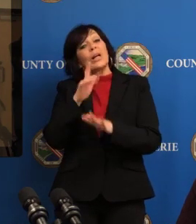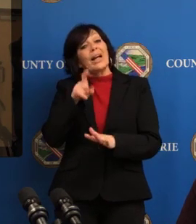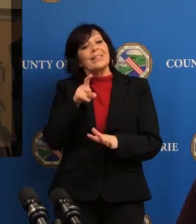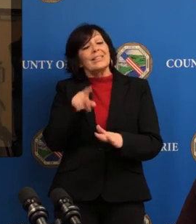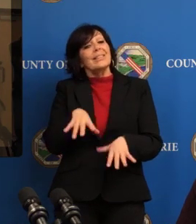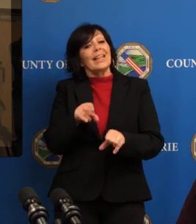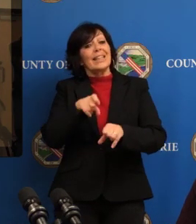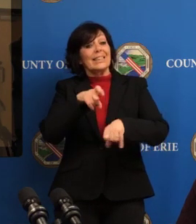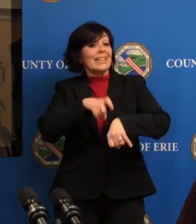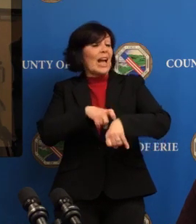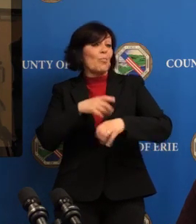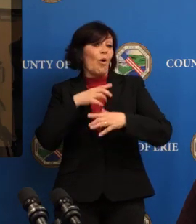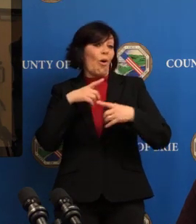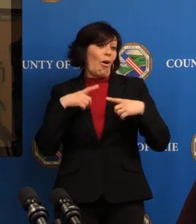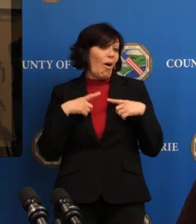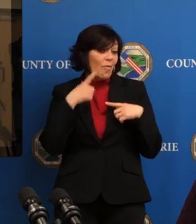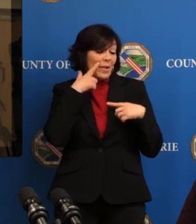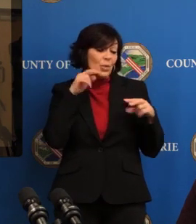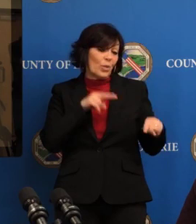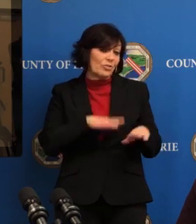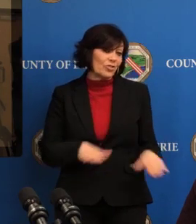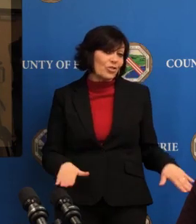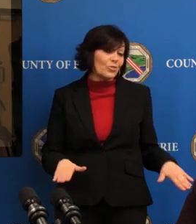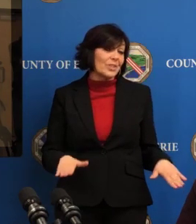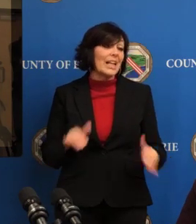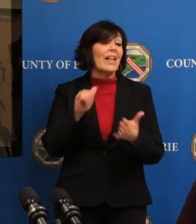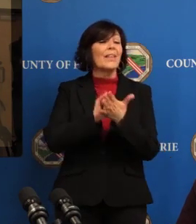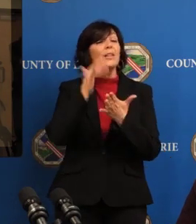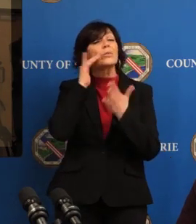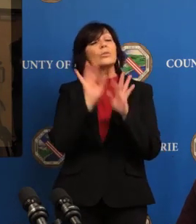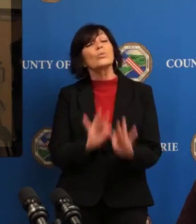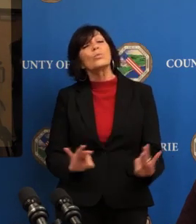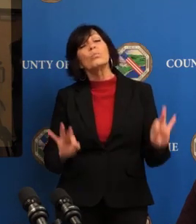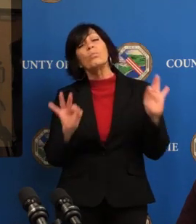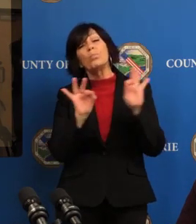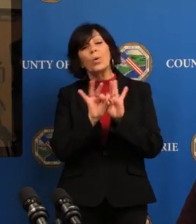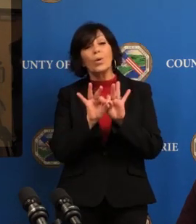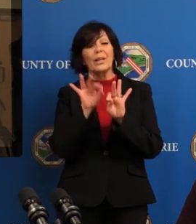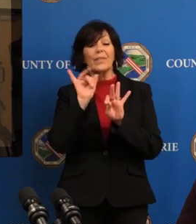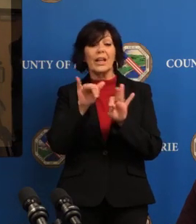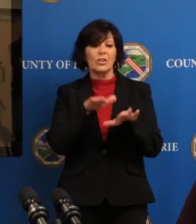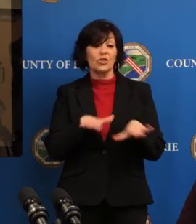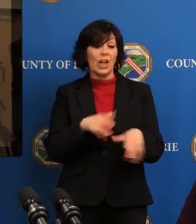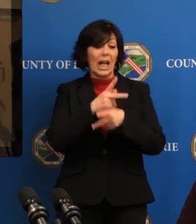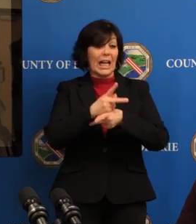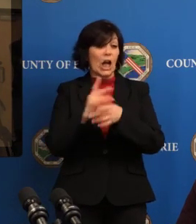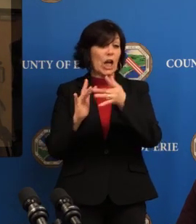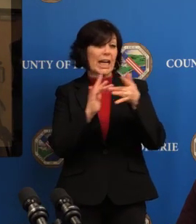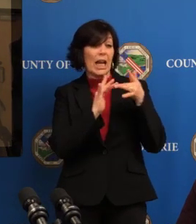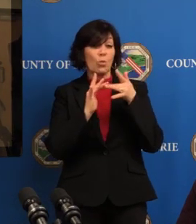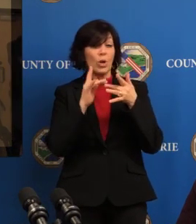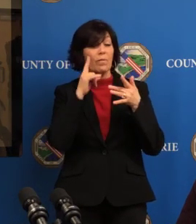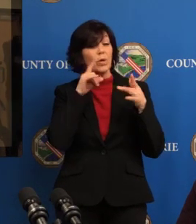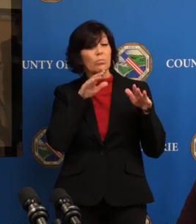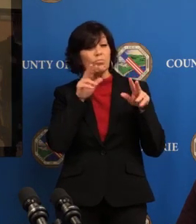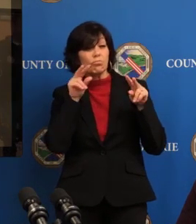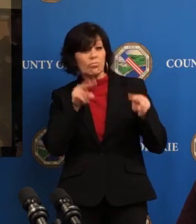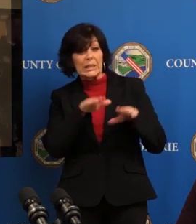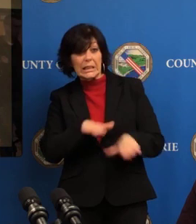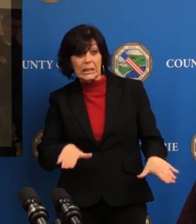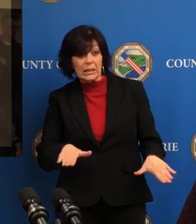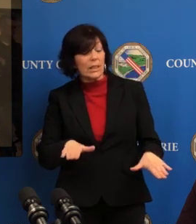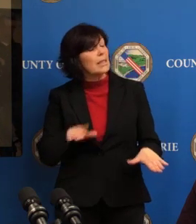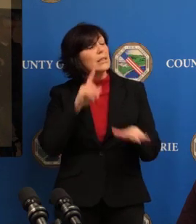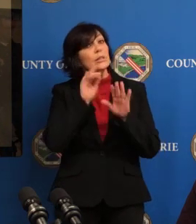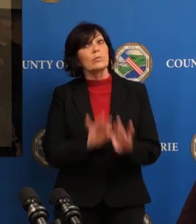time off because they have to watch their children. That's why it's so important that we fill the child care network, those slots that are available so